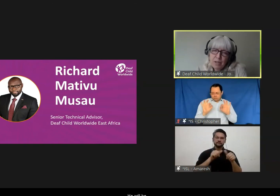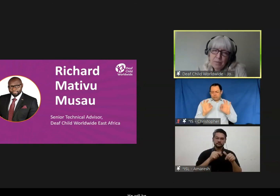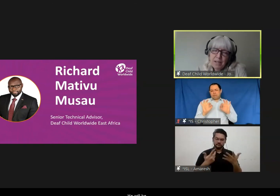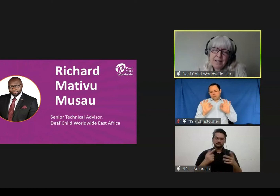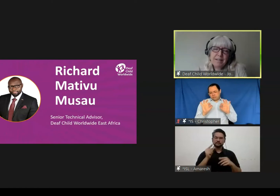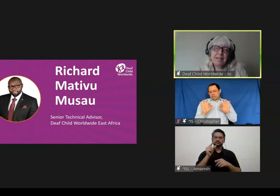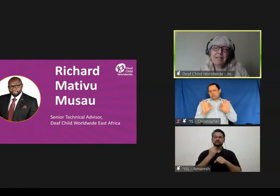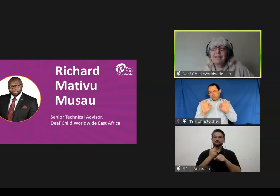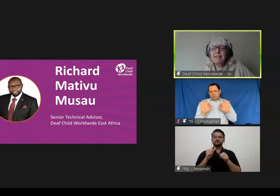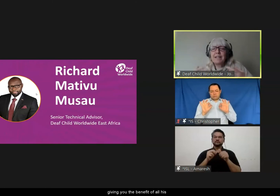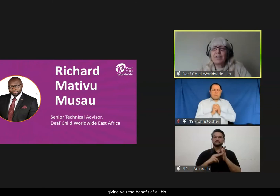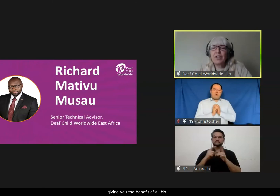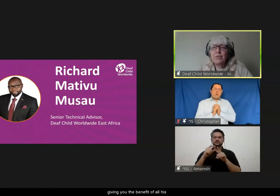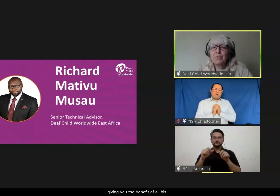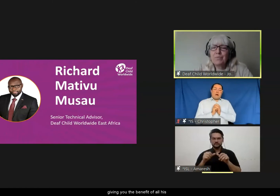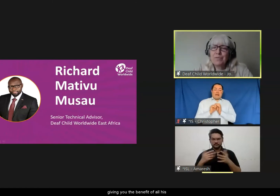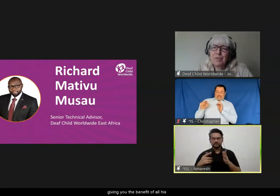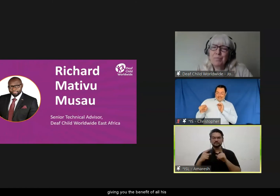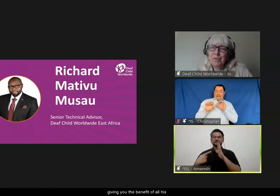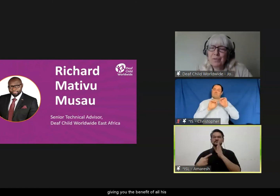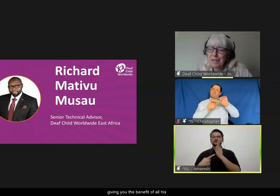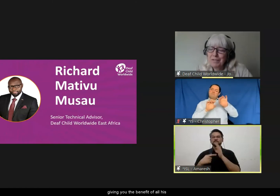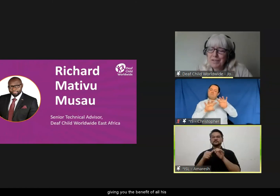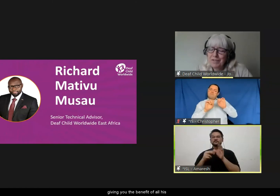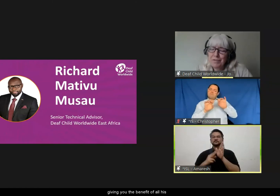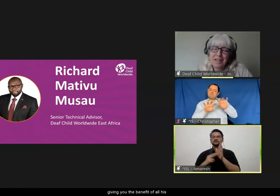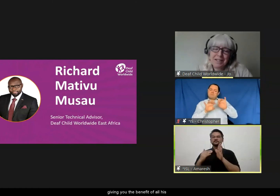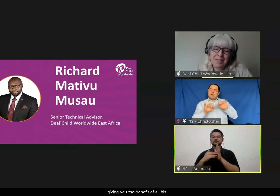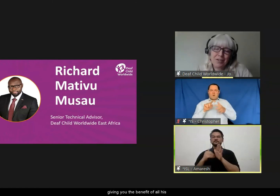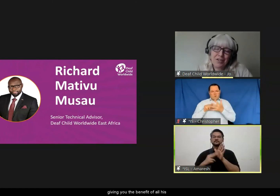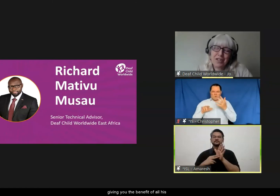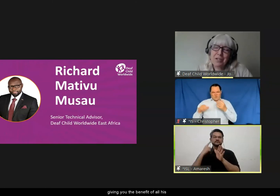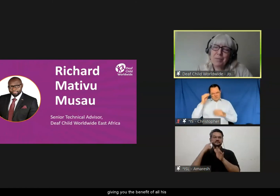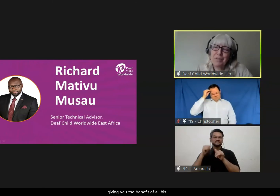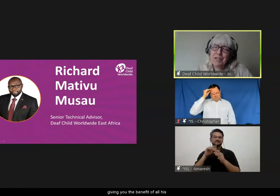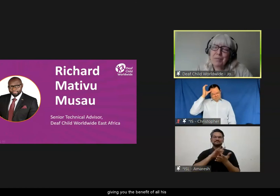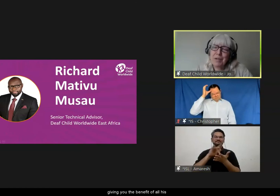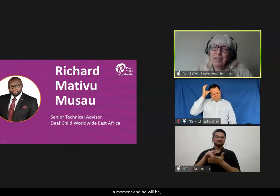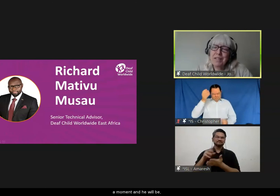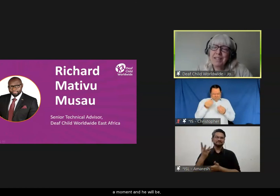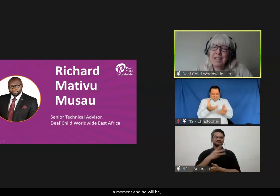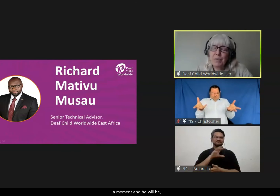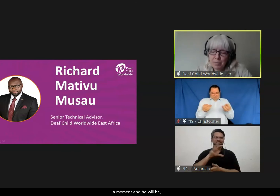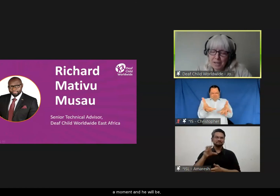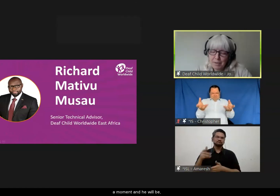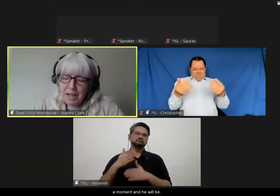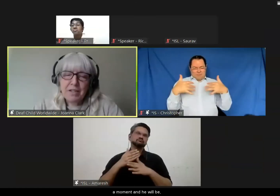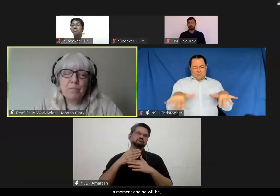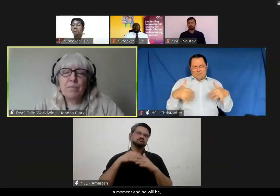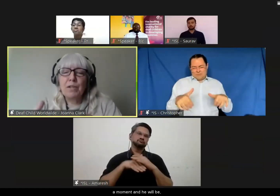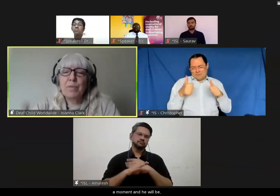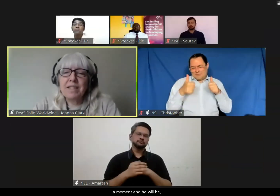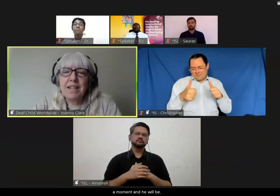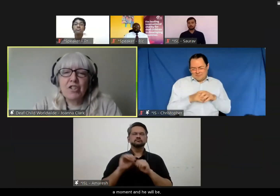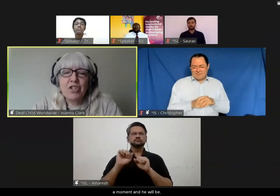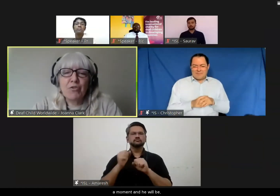He will be giving you the benefit of all his knowledge and experience in a moment, and he will be,